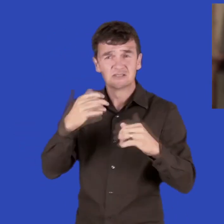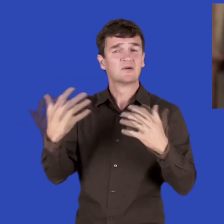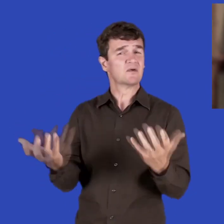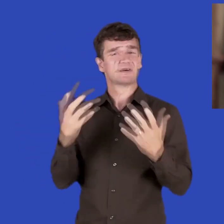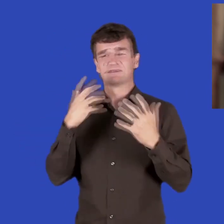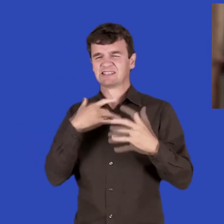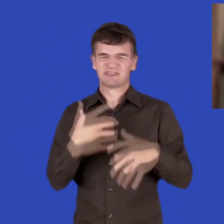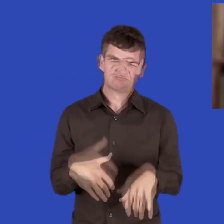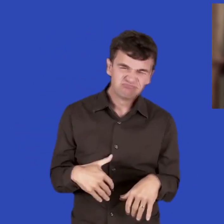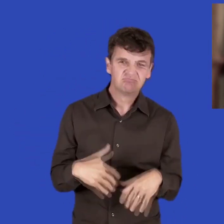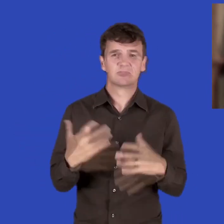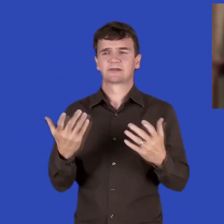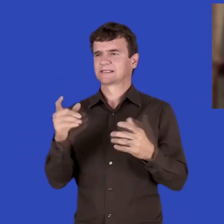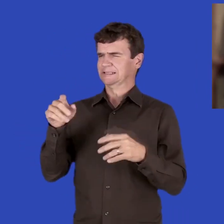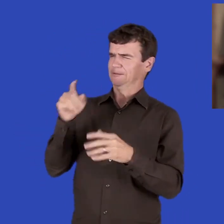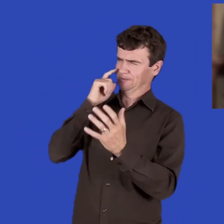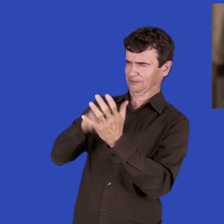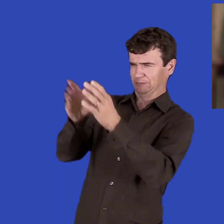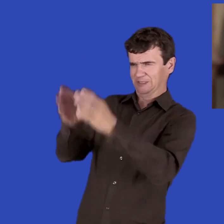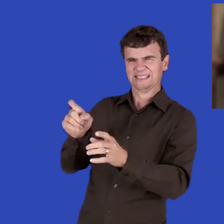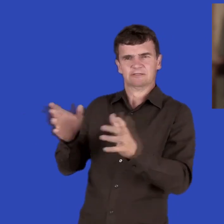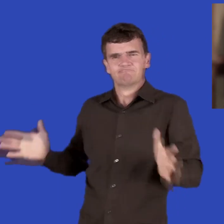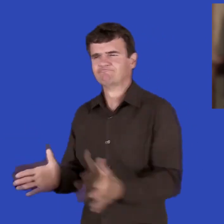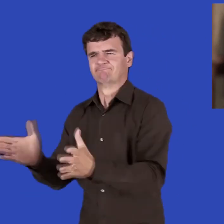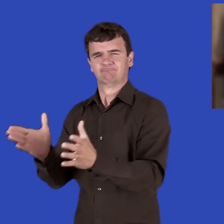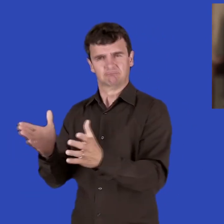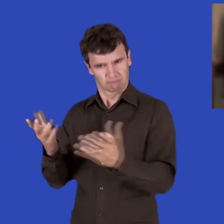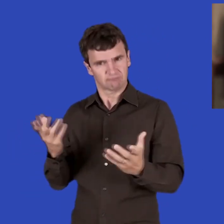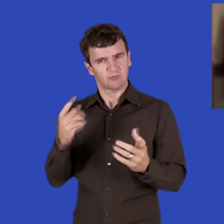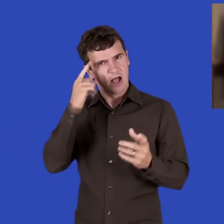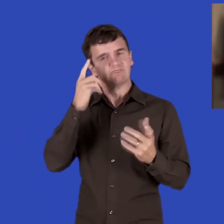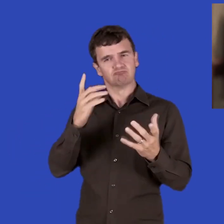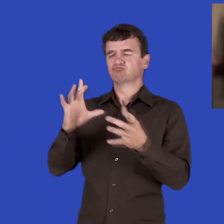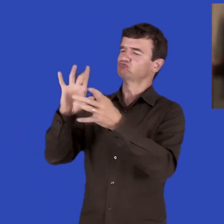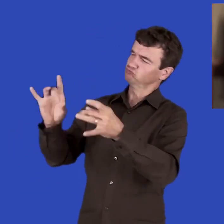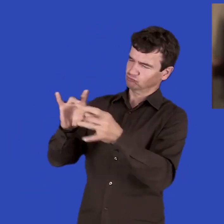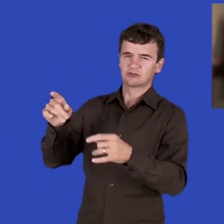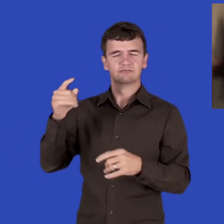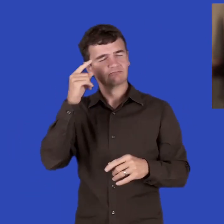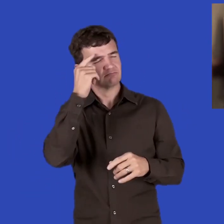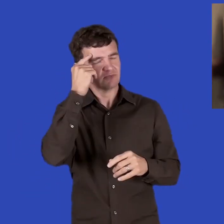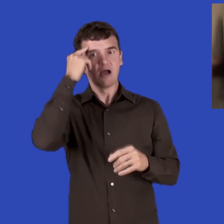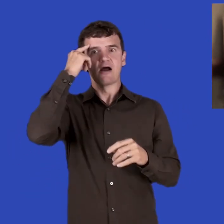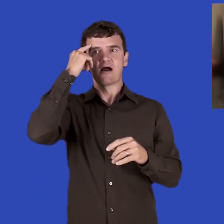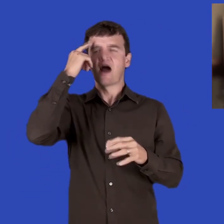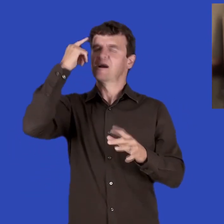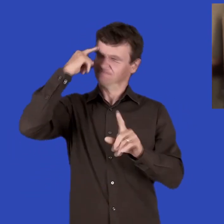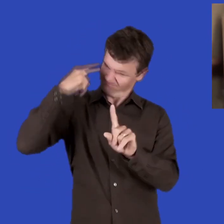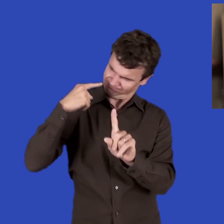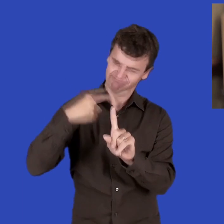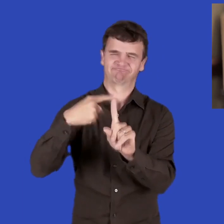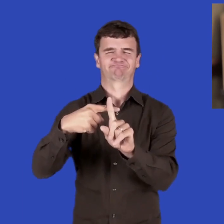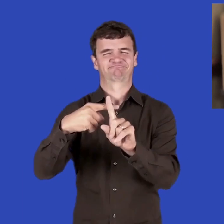to say that one sentence, that one moment that might just stick with somebody in a moment of adversity or difficulty that